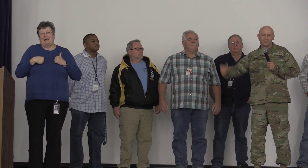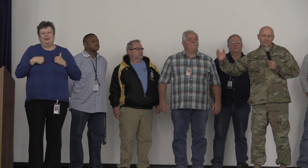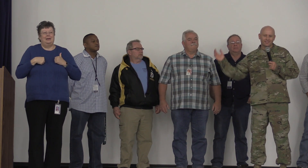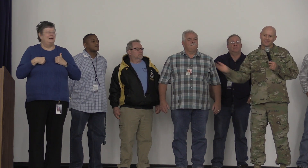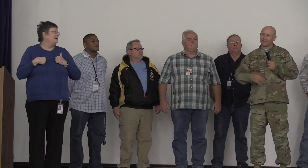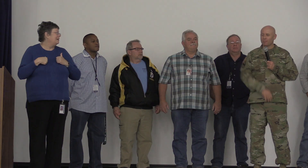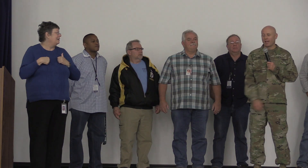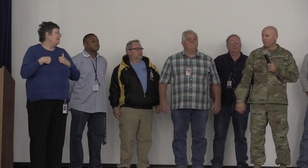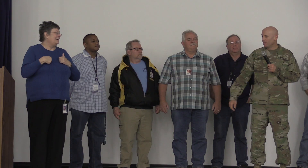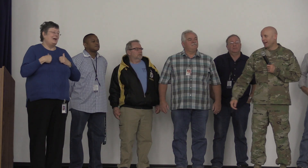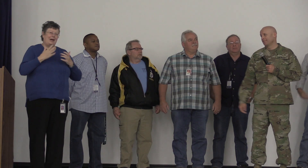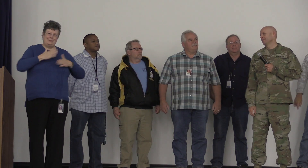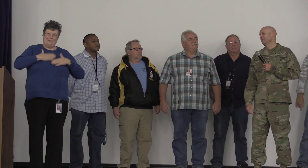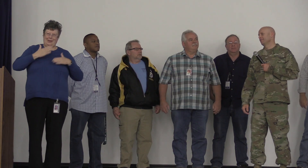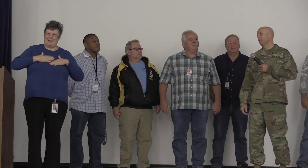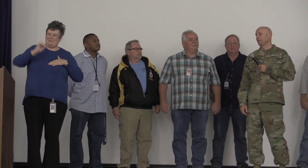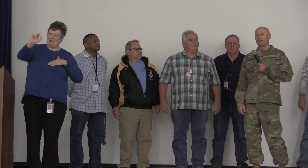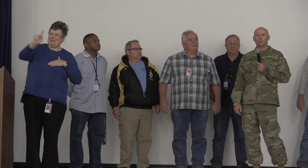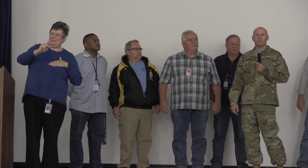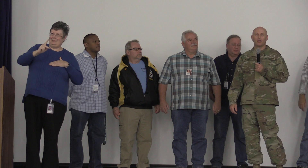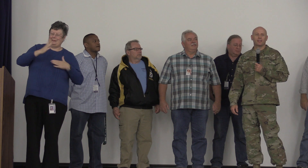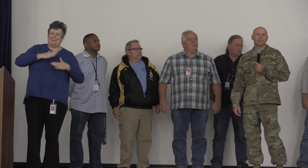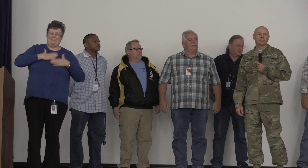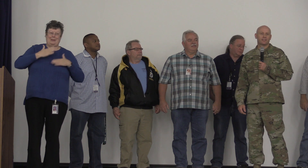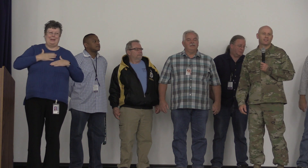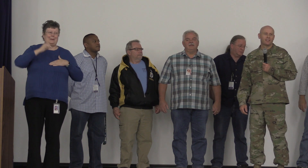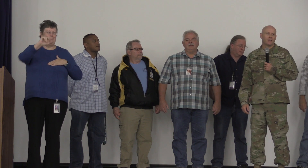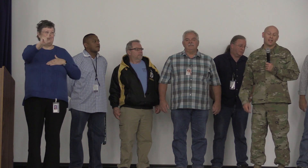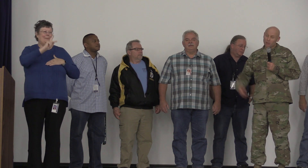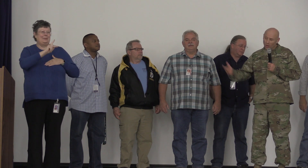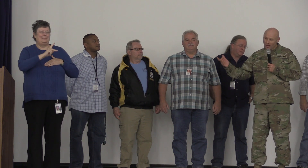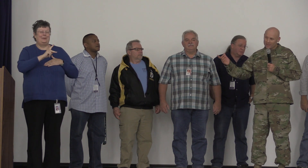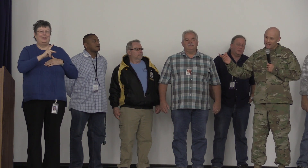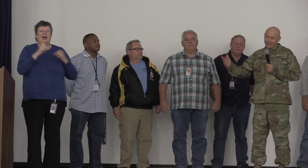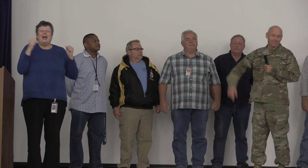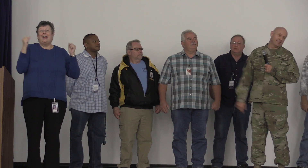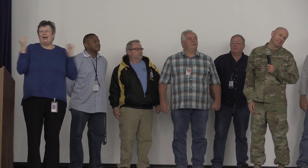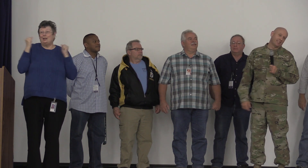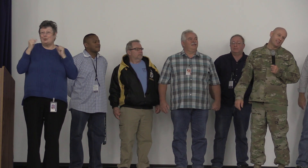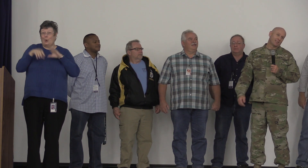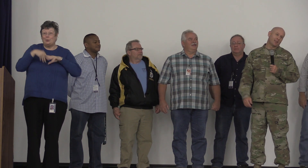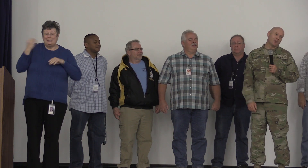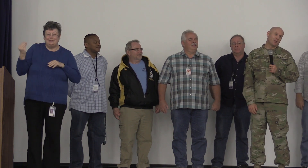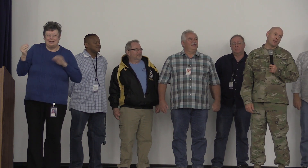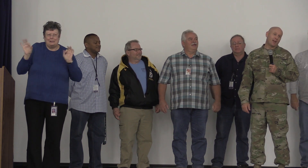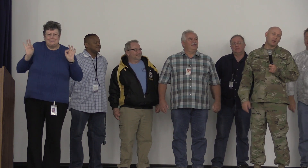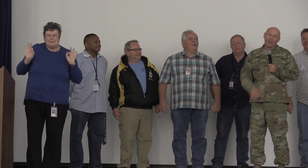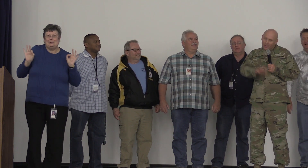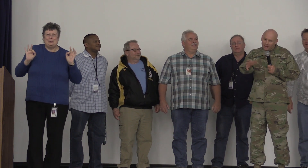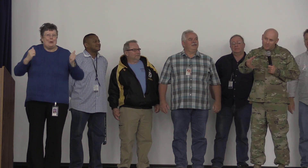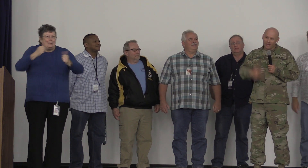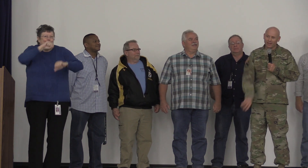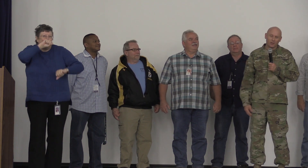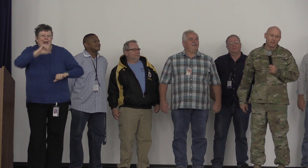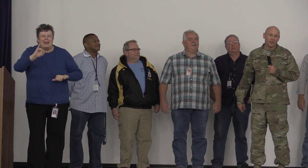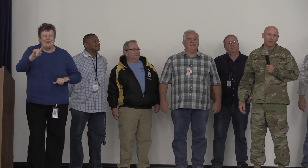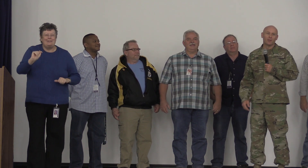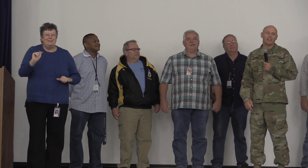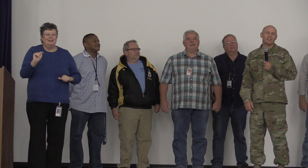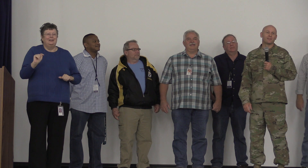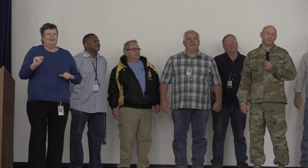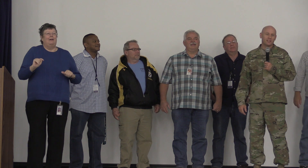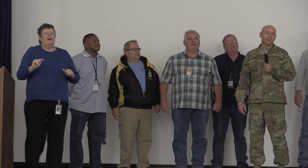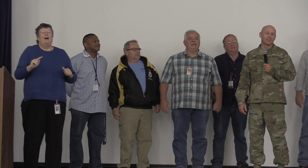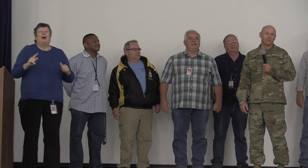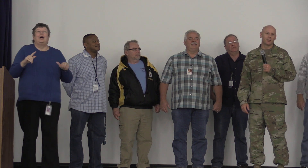But I'm glad to be back. I'm glad to be back. It's cold outside, so I mean I know it's probably not cold to y'all,